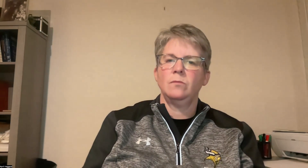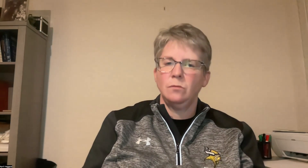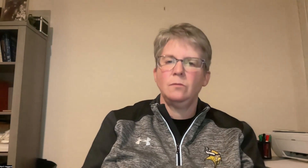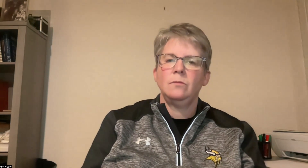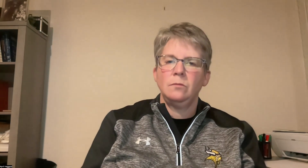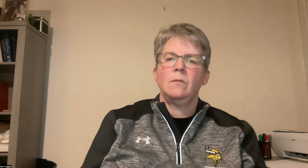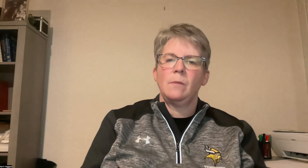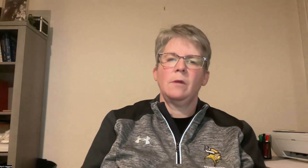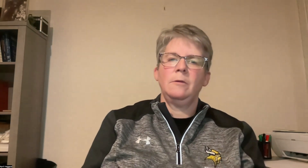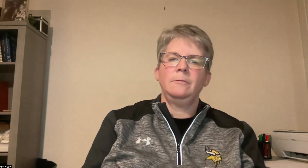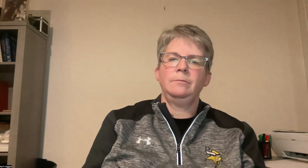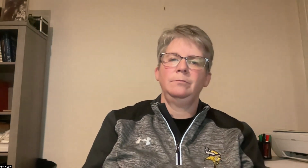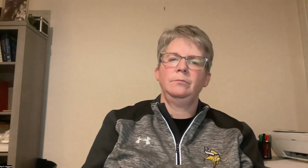Okay. Mm-hmm.